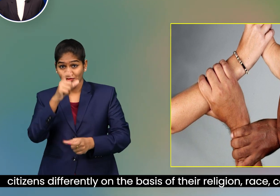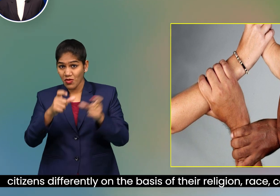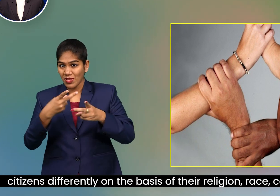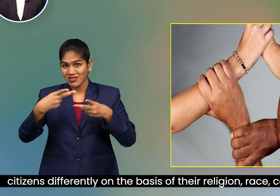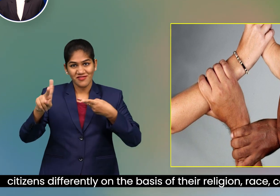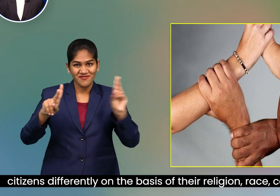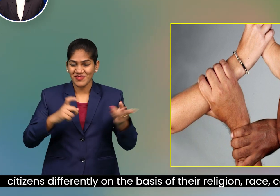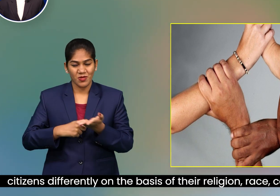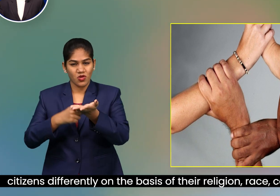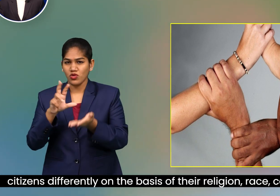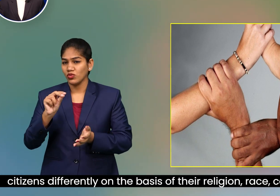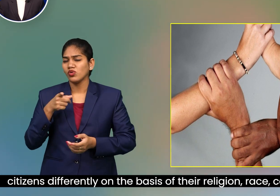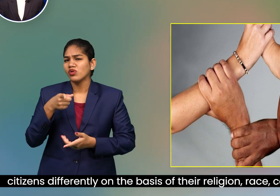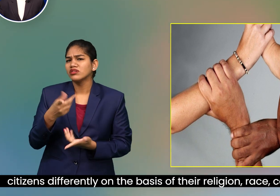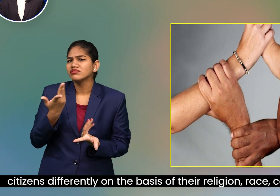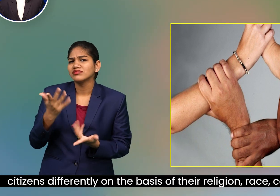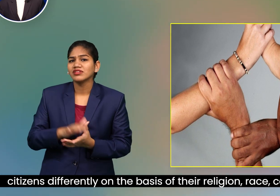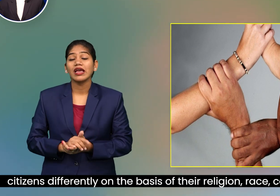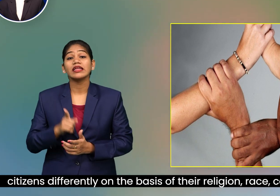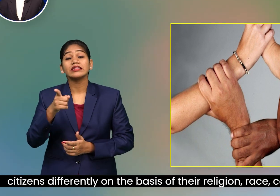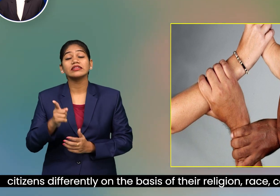differently on the basis of their religion,